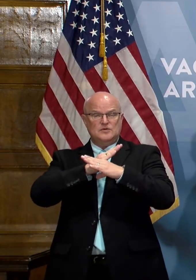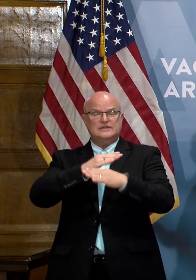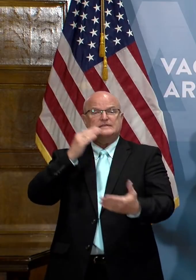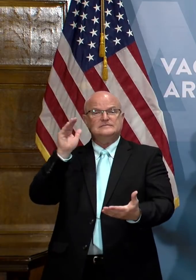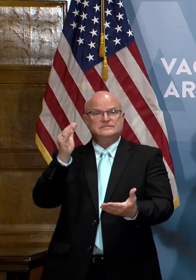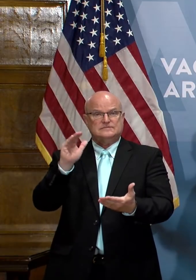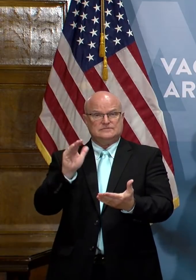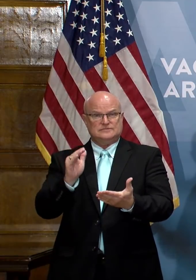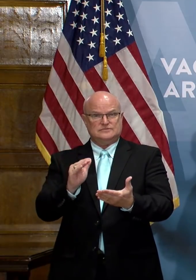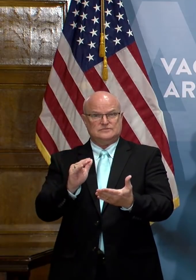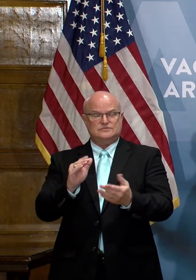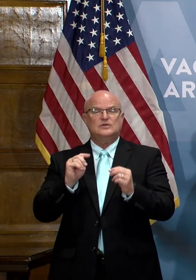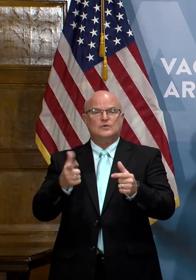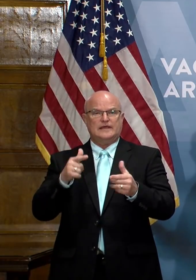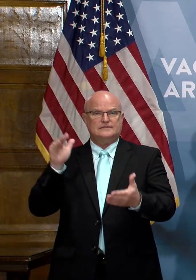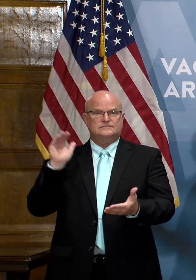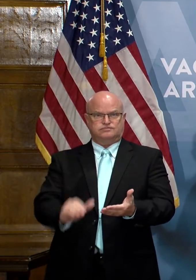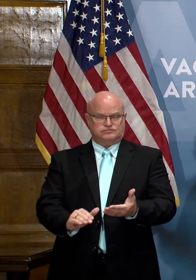and loses it more quickly.